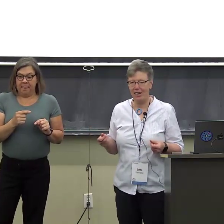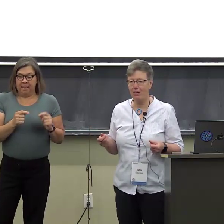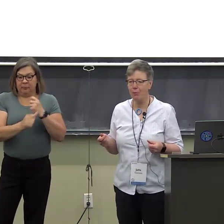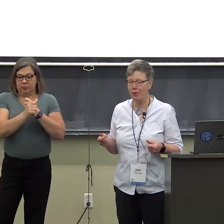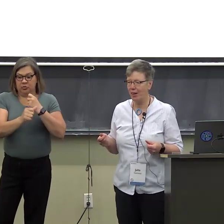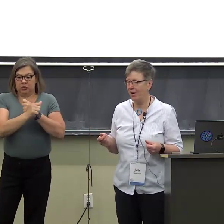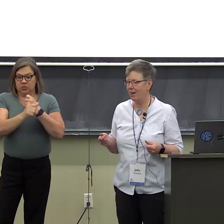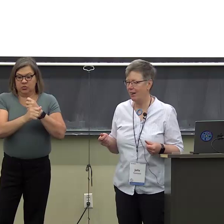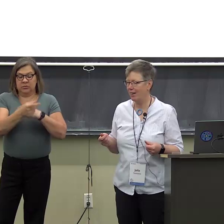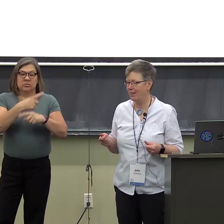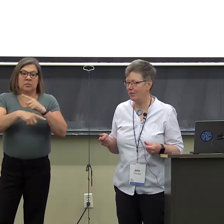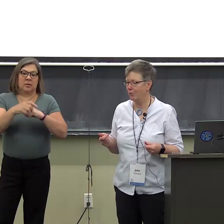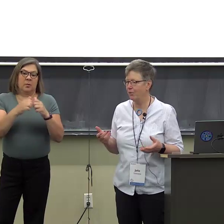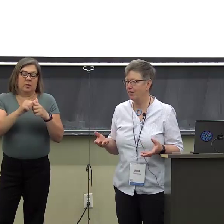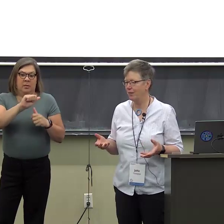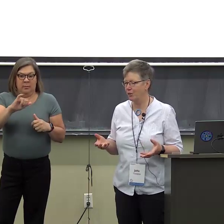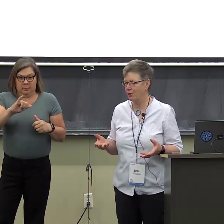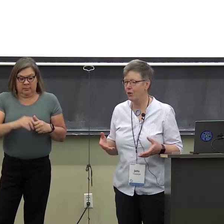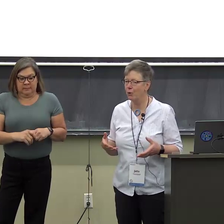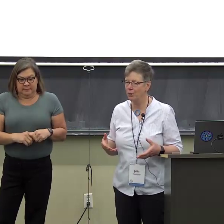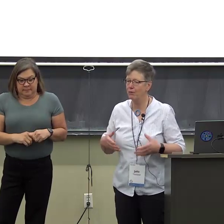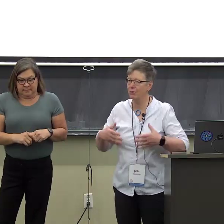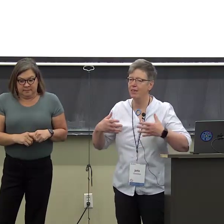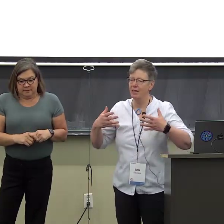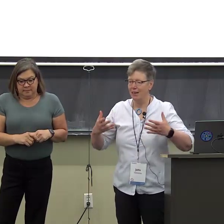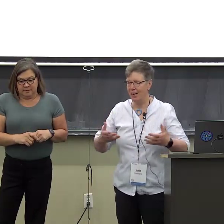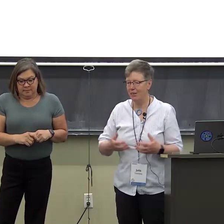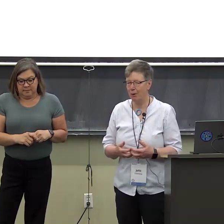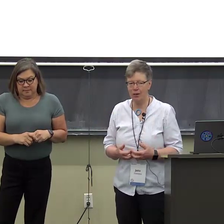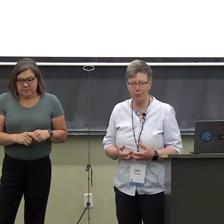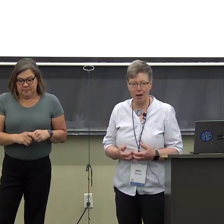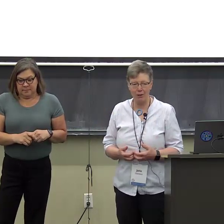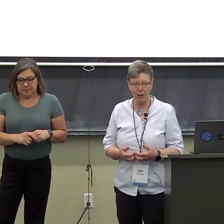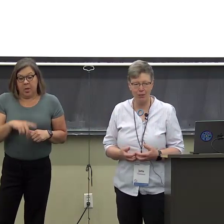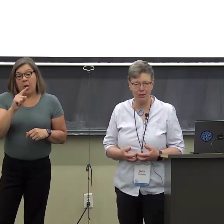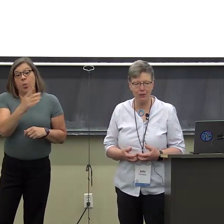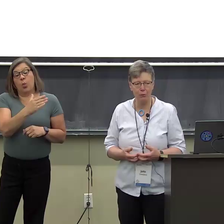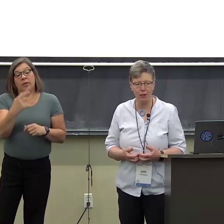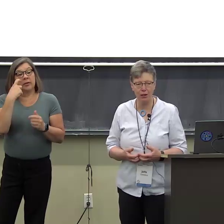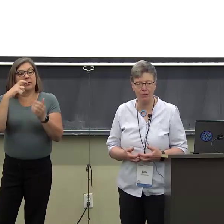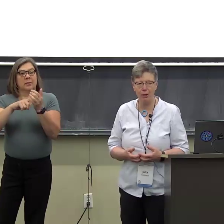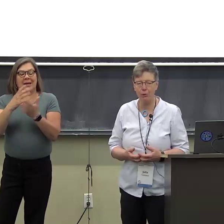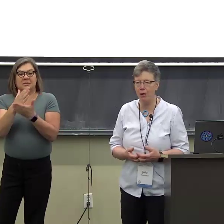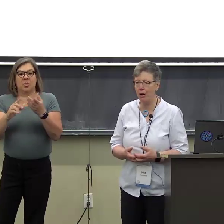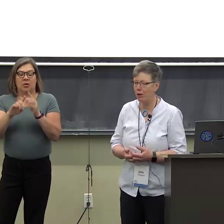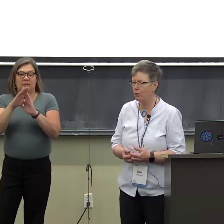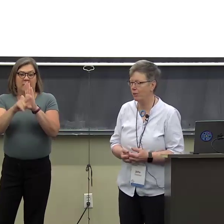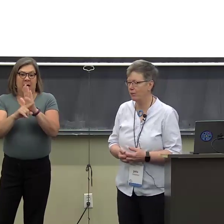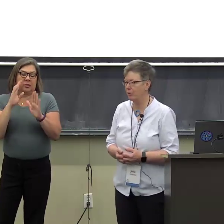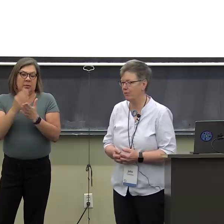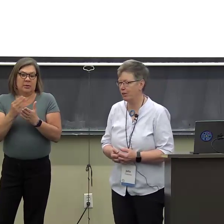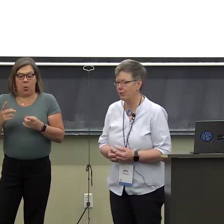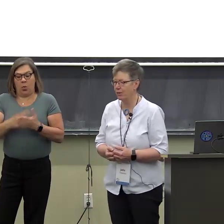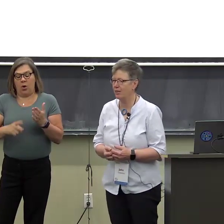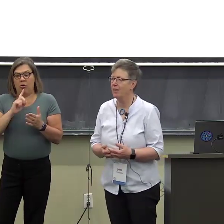risks that come with AI. And one of the things to note, if as part of the background material, we talked about what are